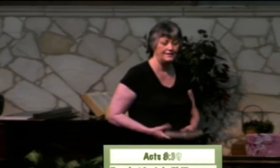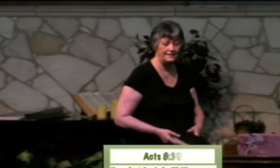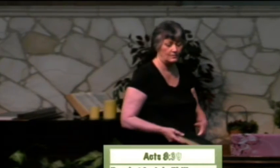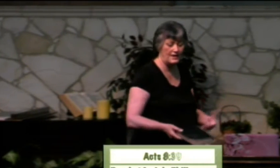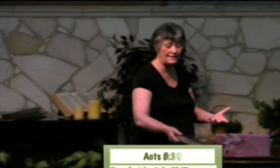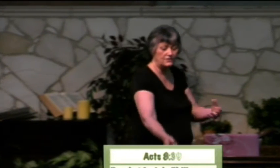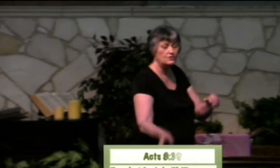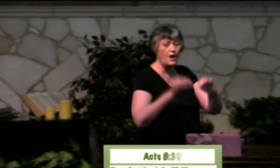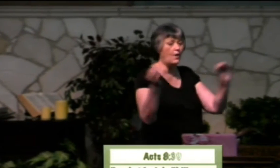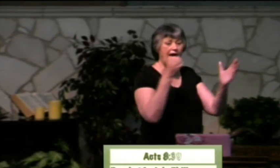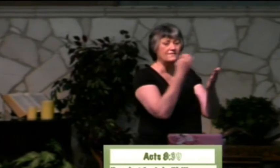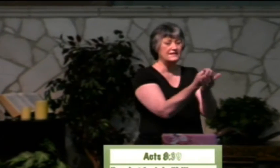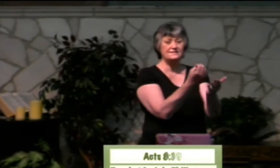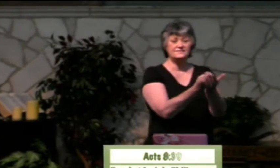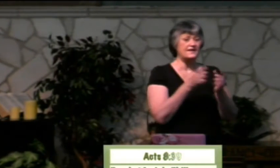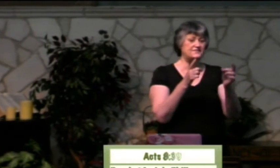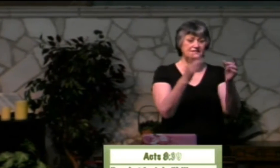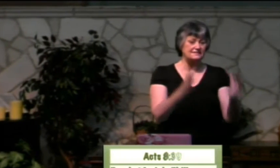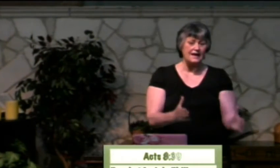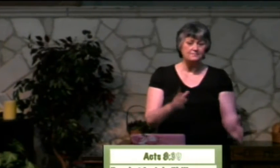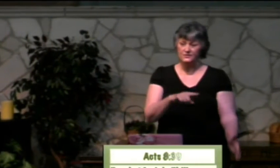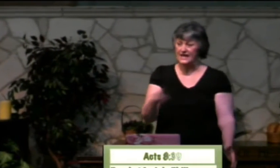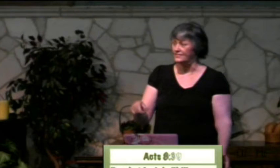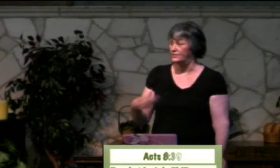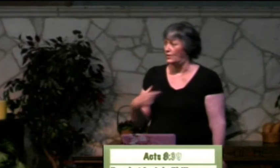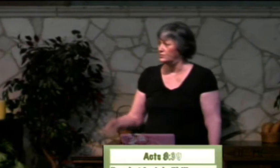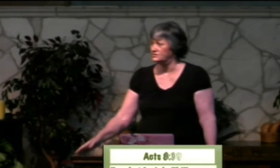We have no evidence that the disciples had those.